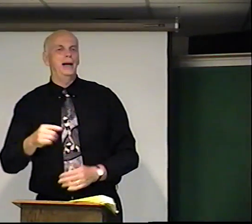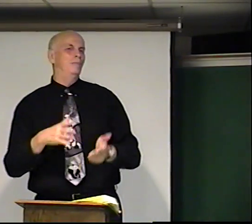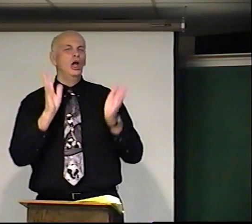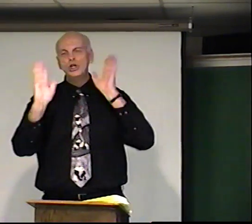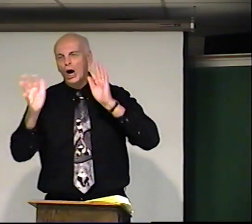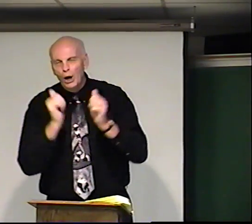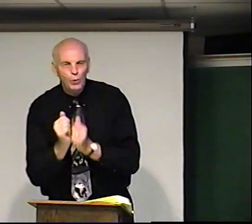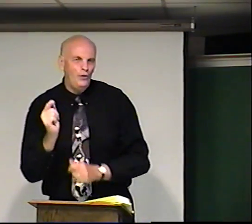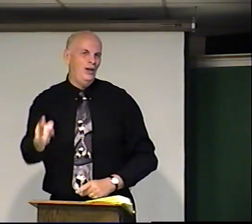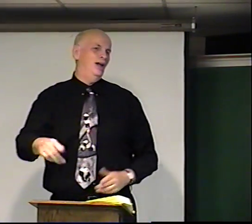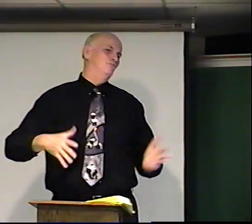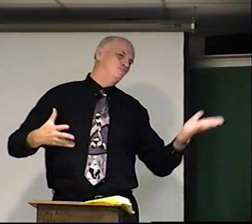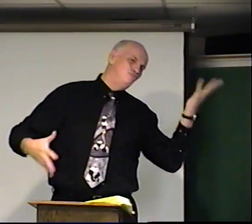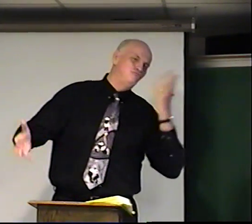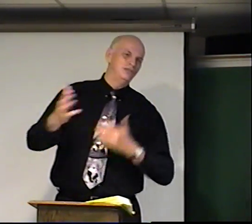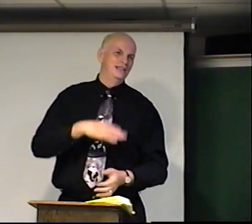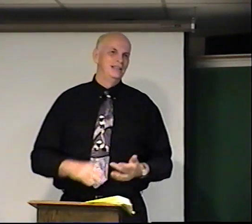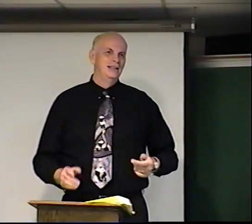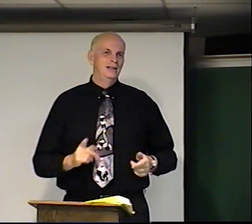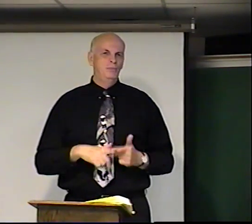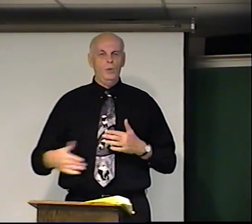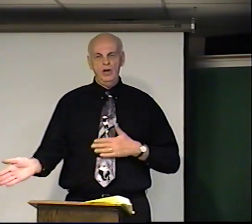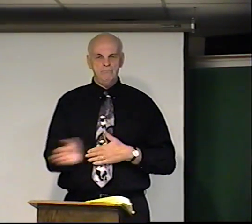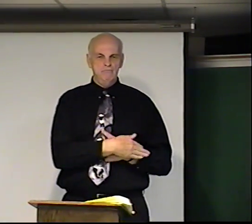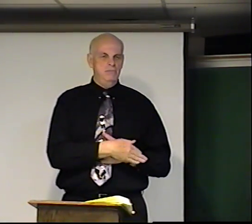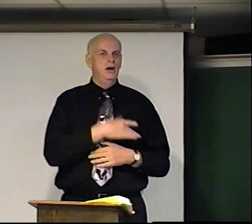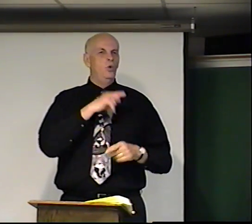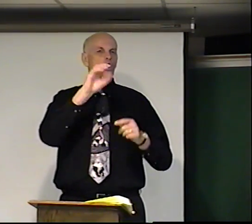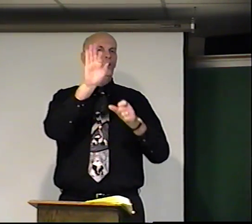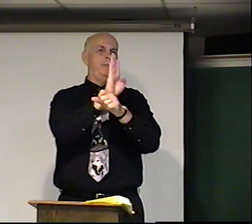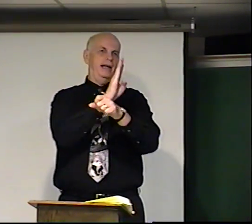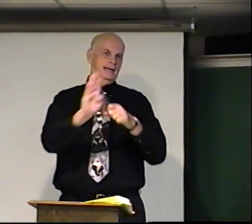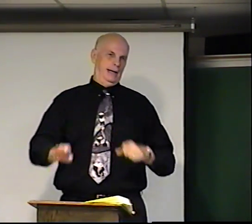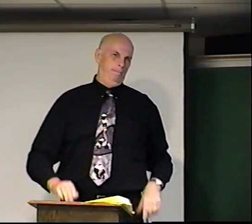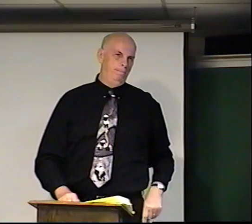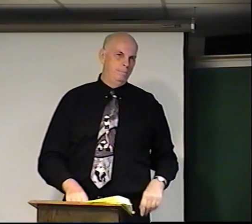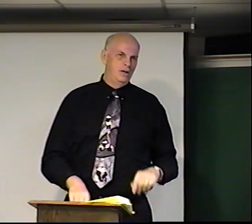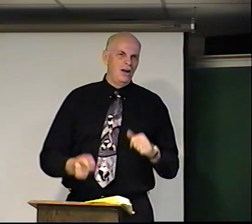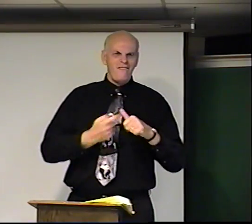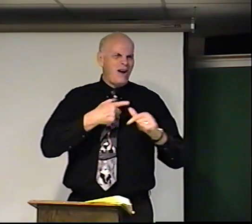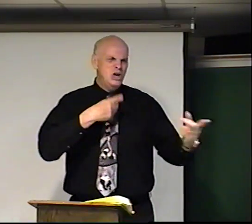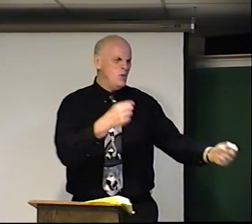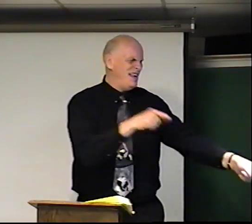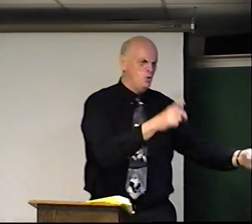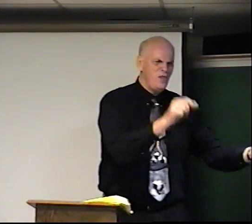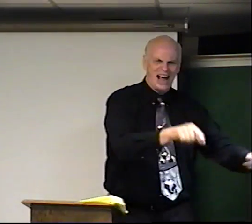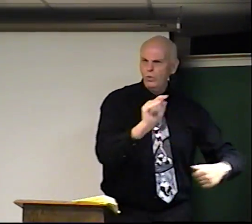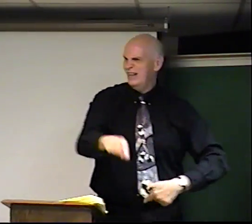him, talk with him. But we, where do we see? From this, with that, with